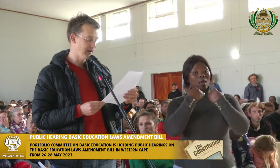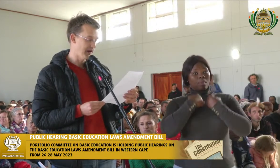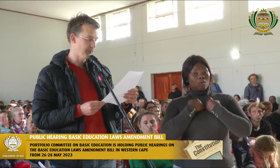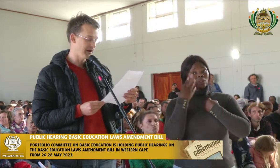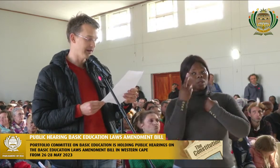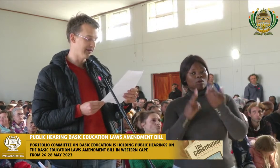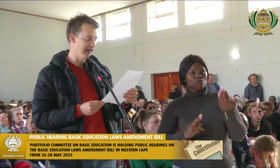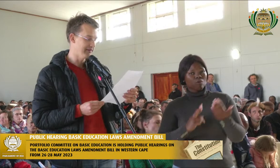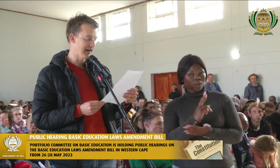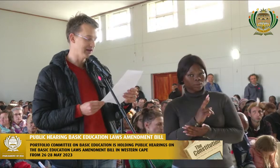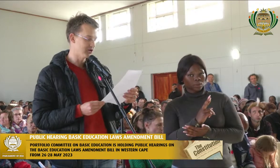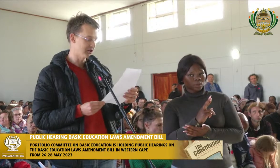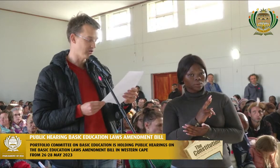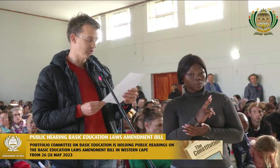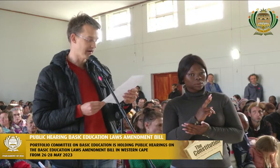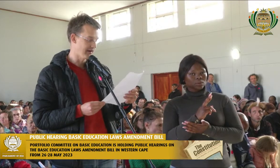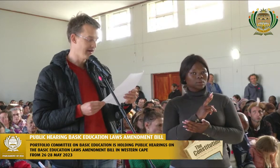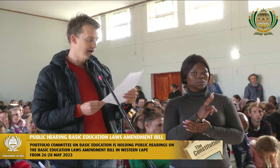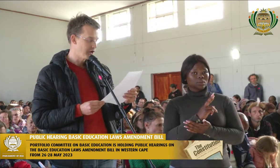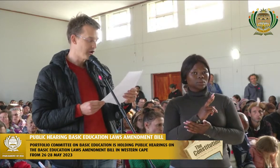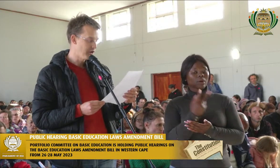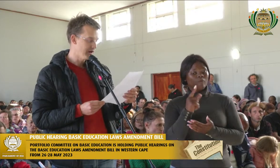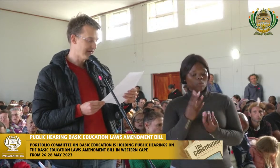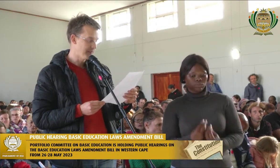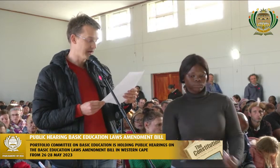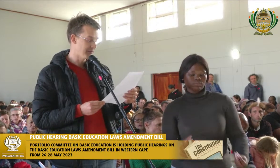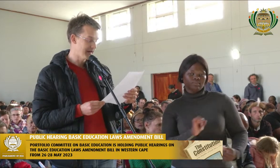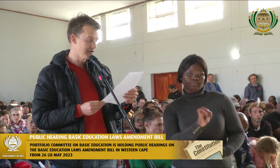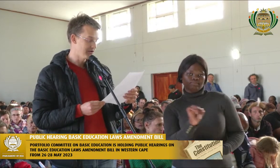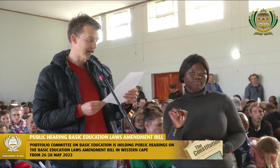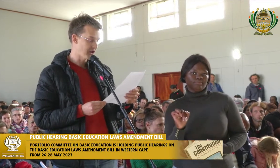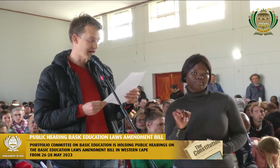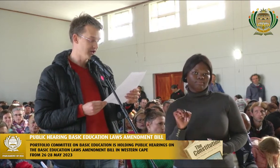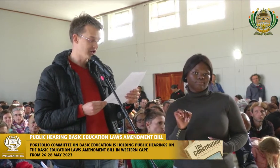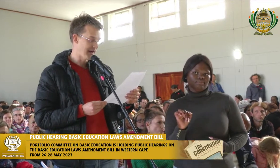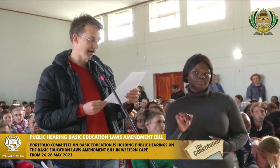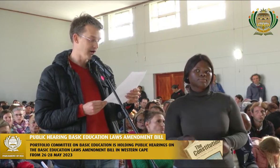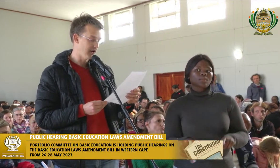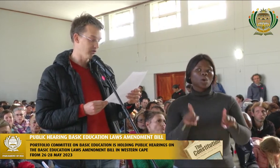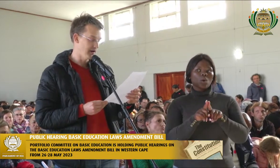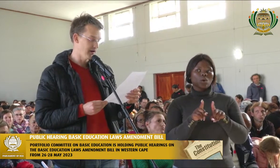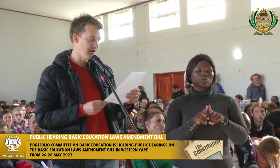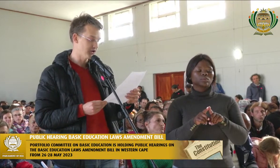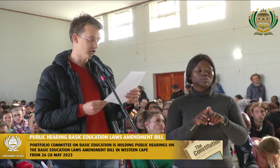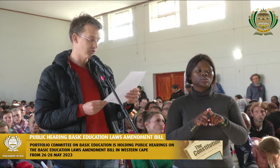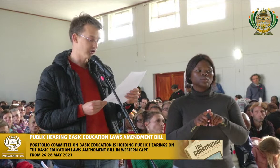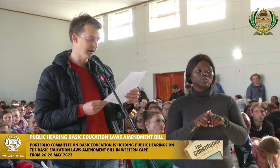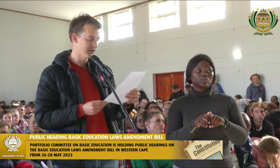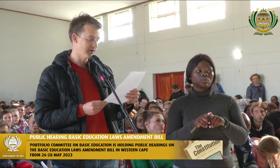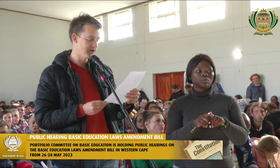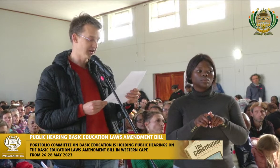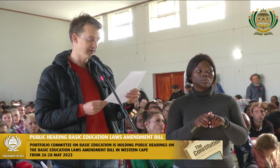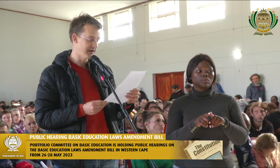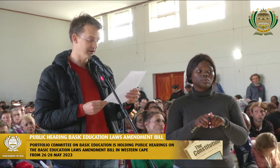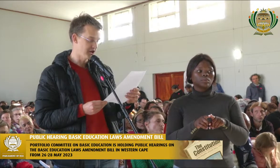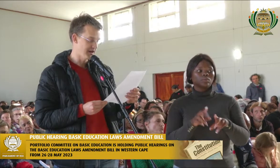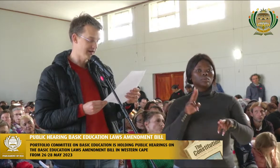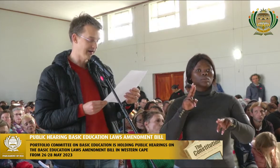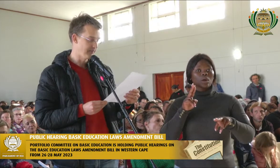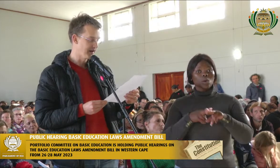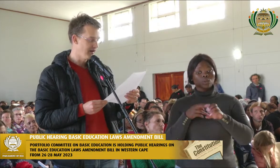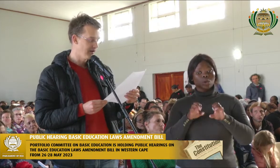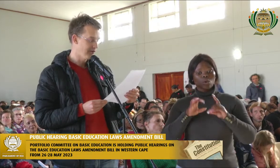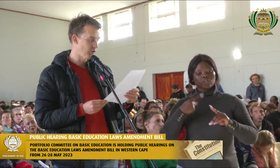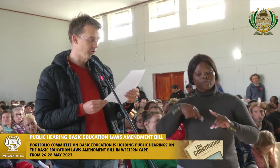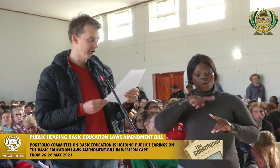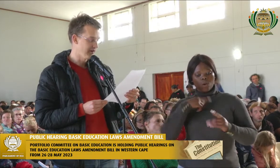to impart their values to children. No government may use education and our children to achieve their